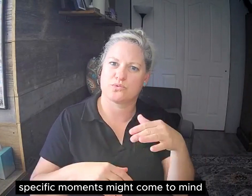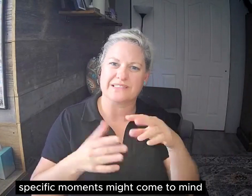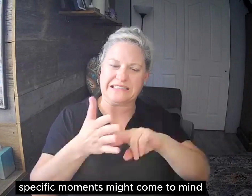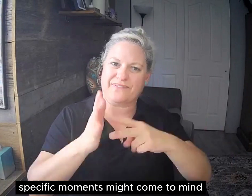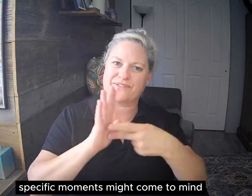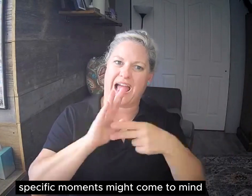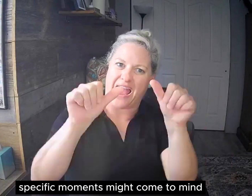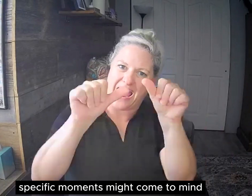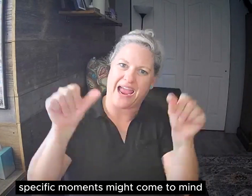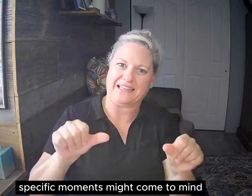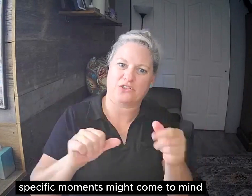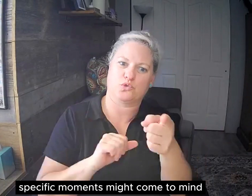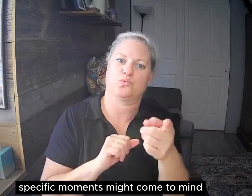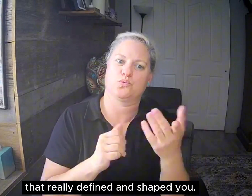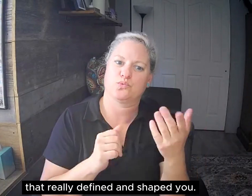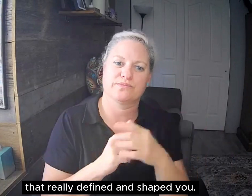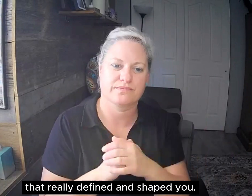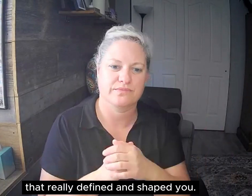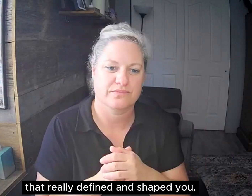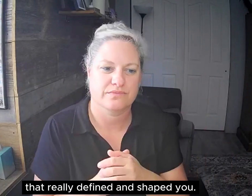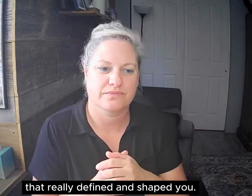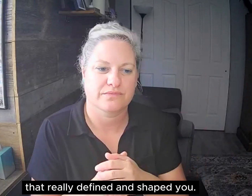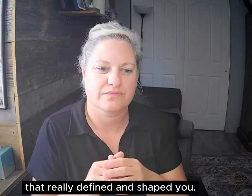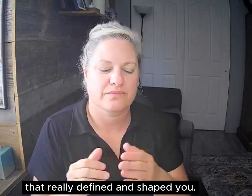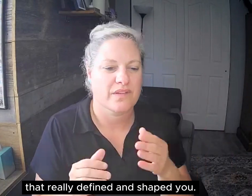specific moments might come to mind that really defined and shaped you.